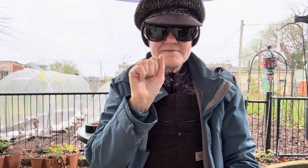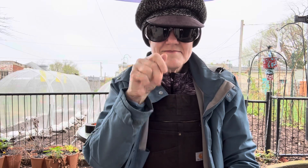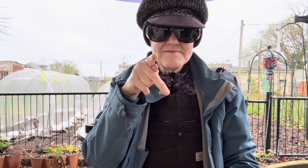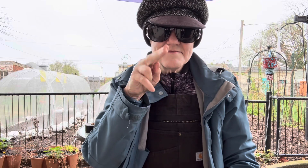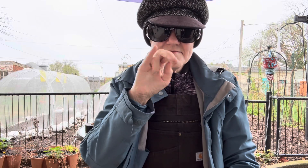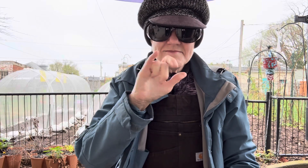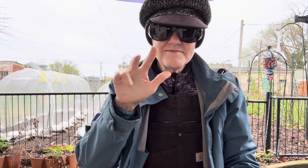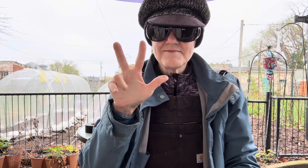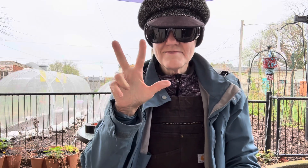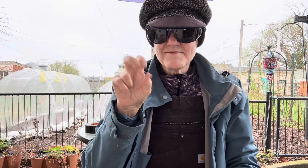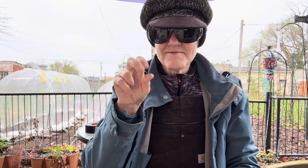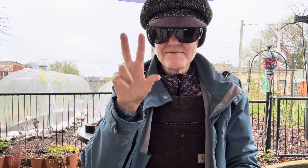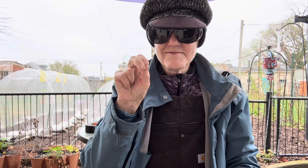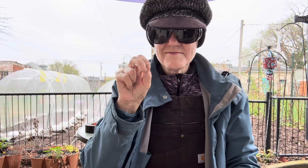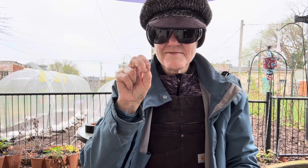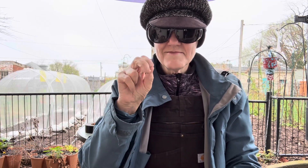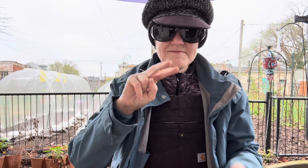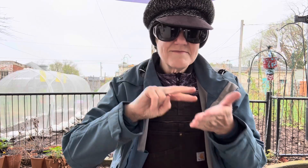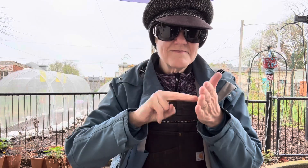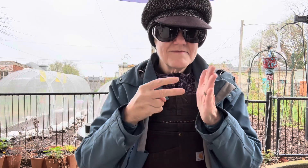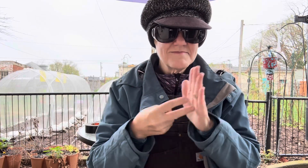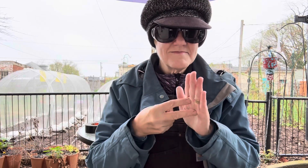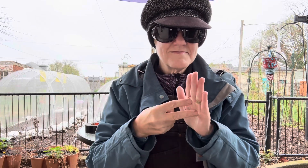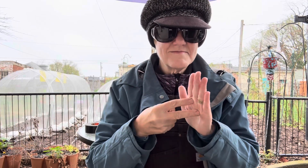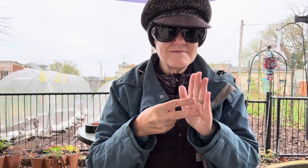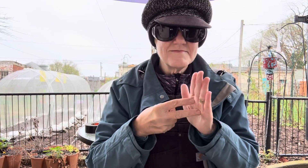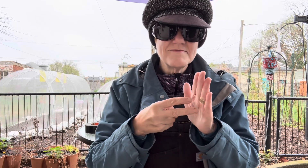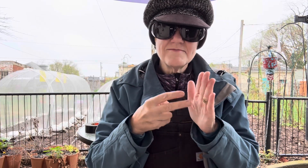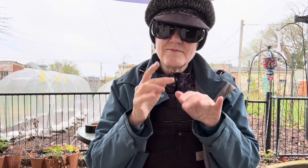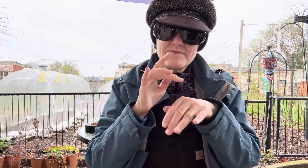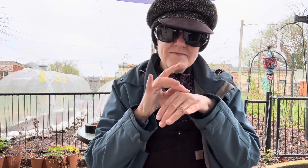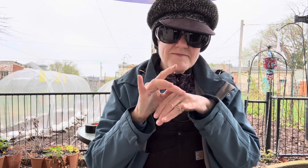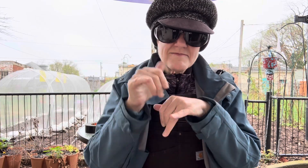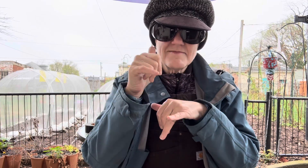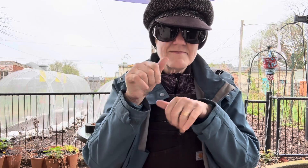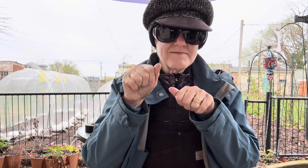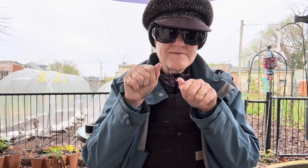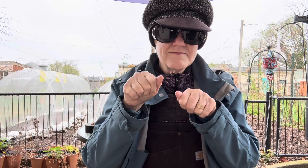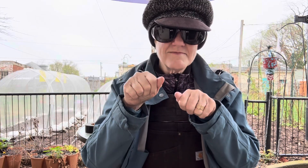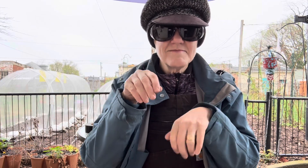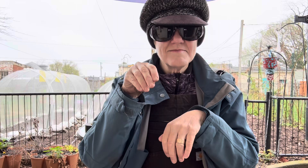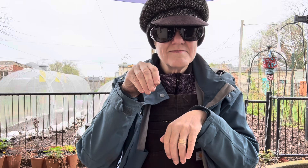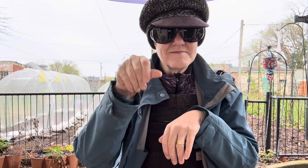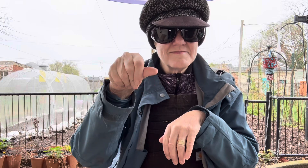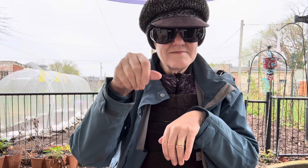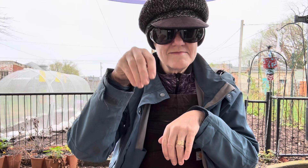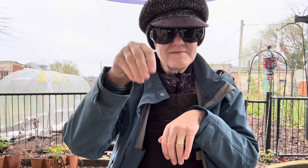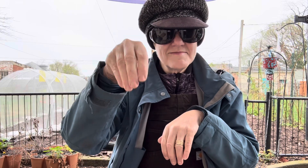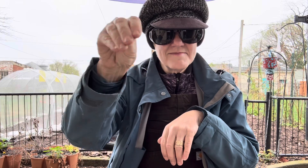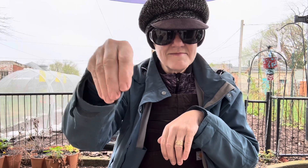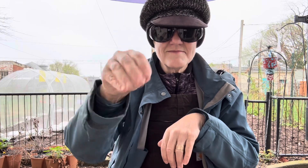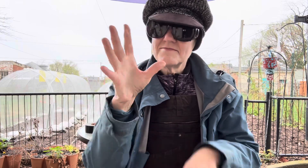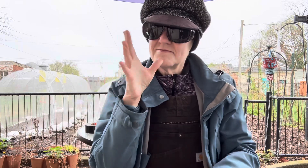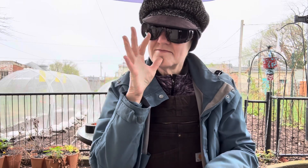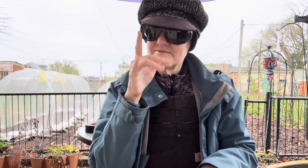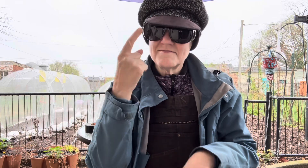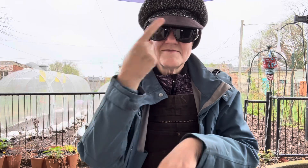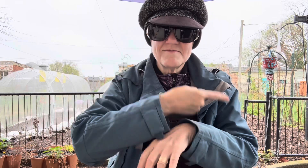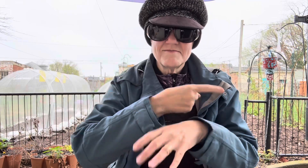is typically around April 30th. So that means the earliest they can be planted out is